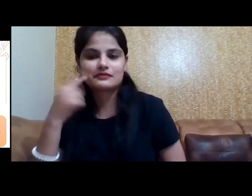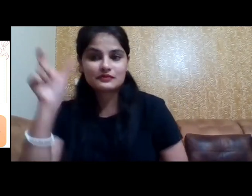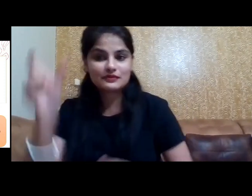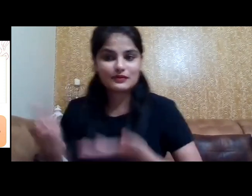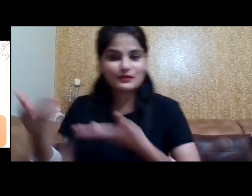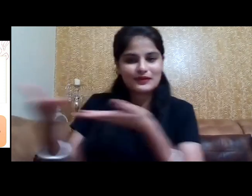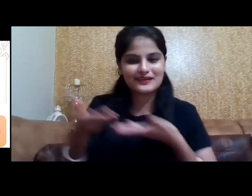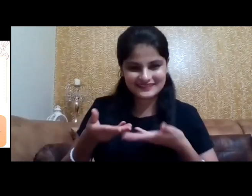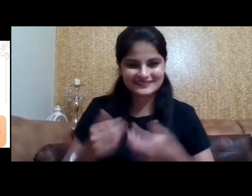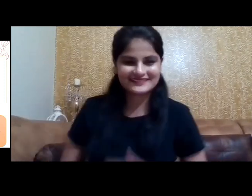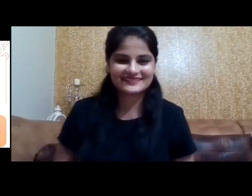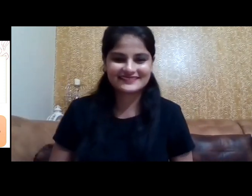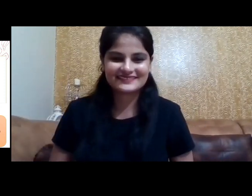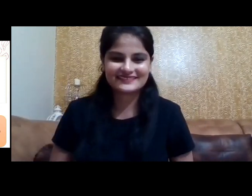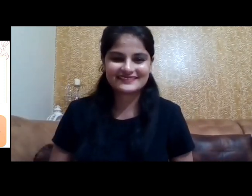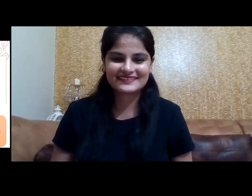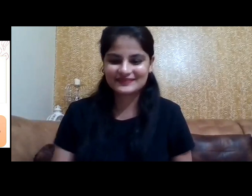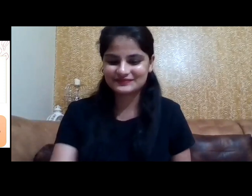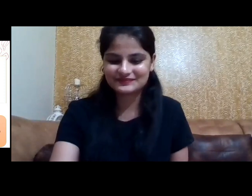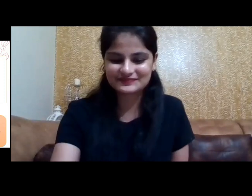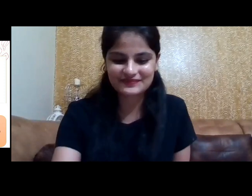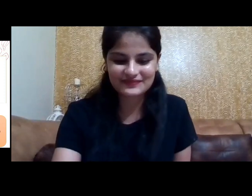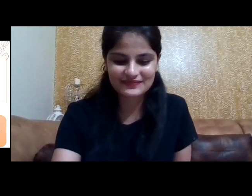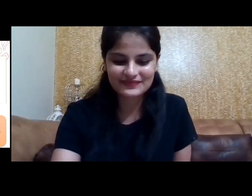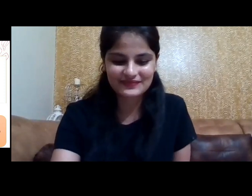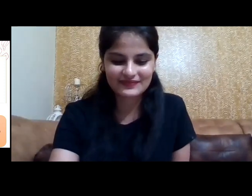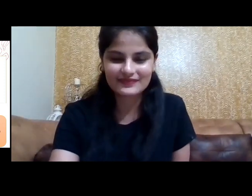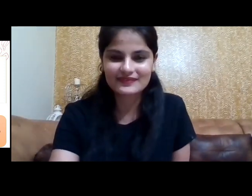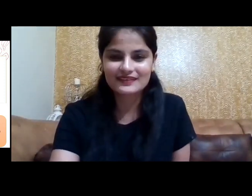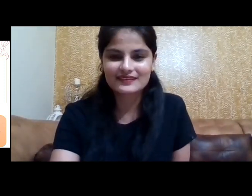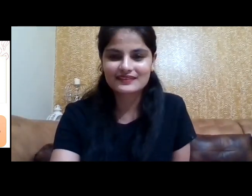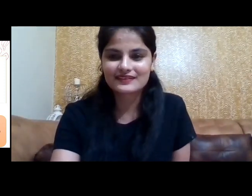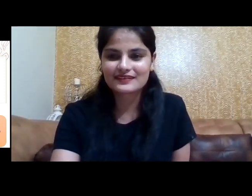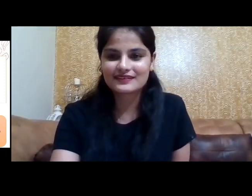Foundation, Miss Saudamani. So please welcome Miss Saudamani.